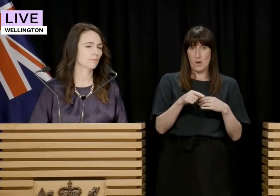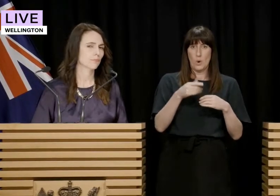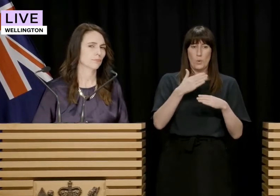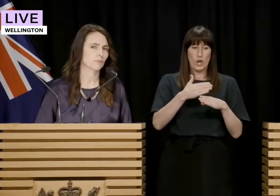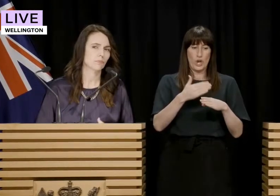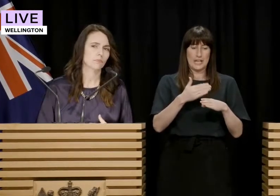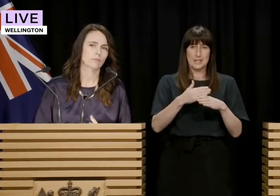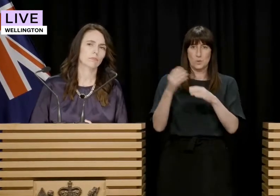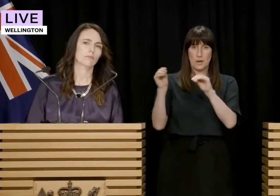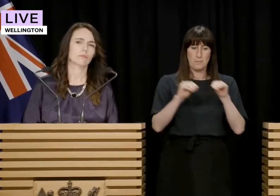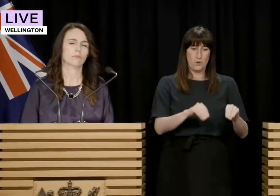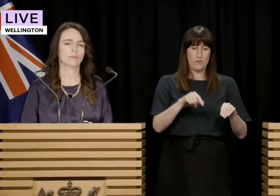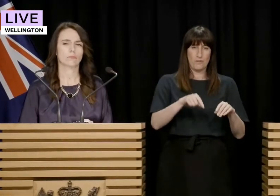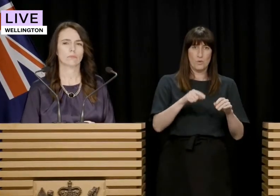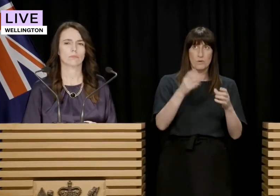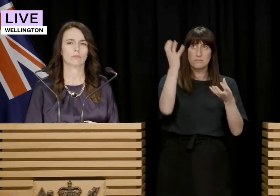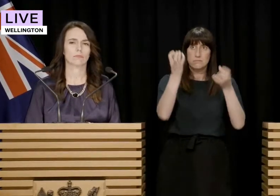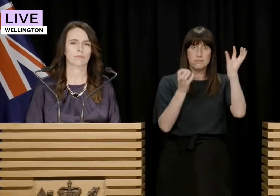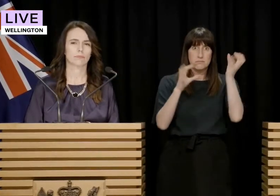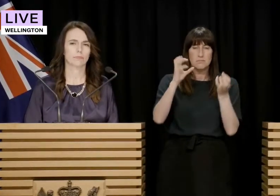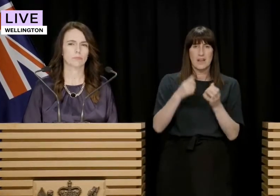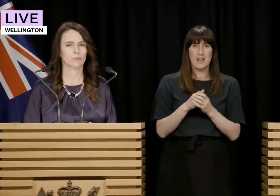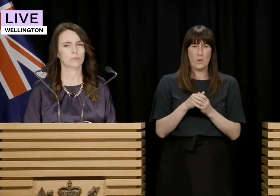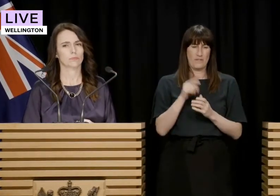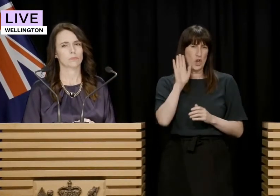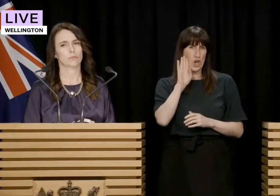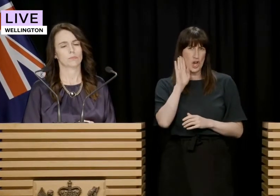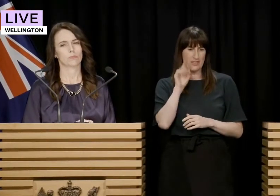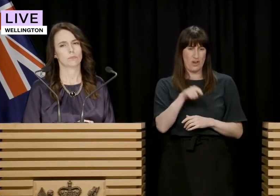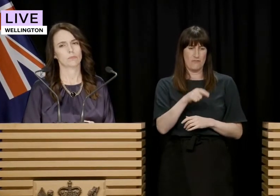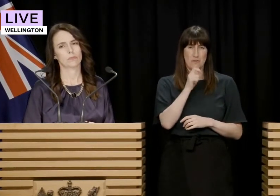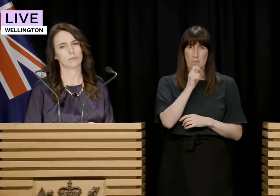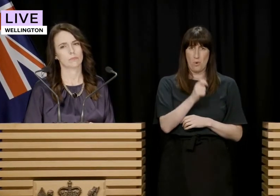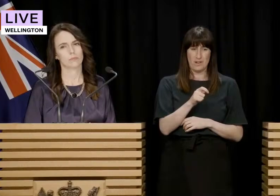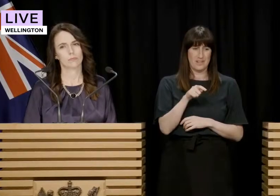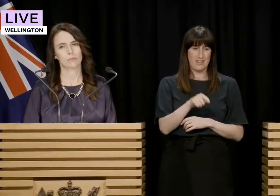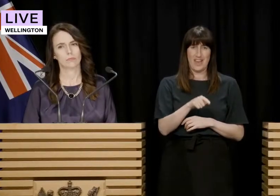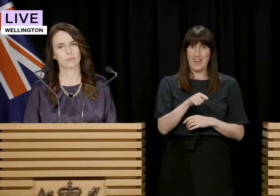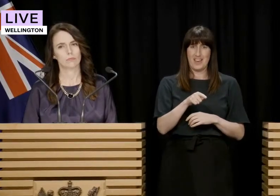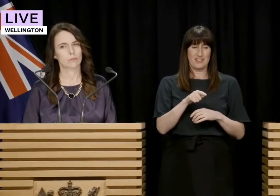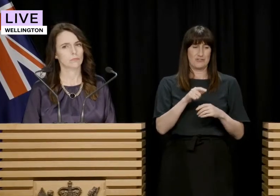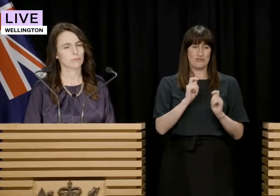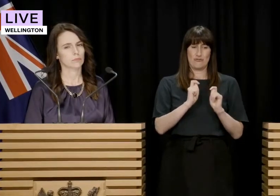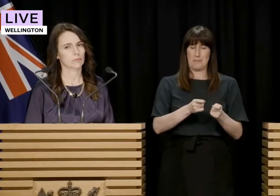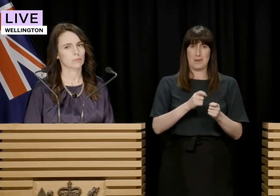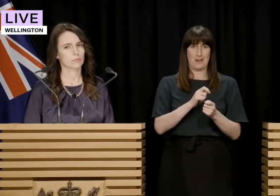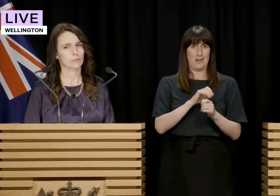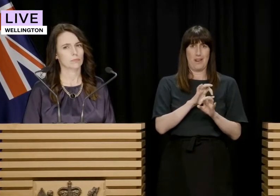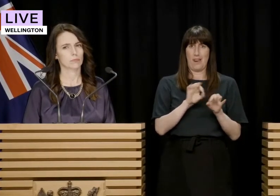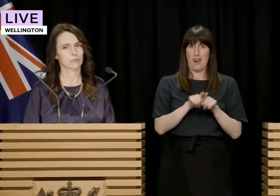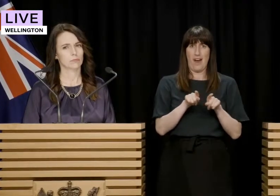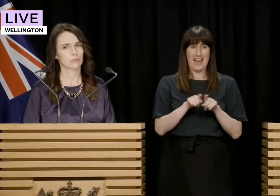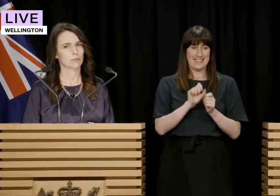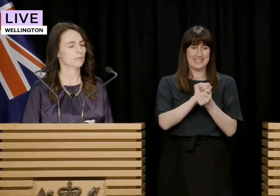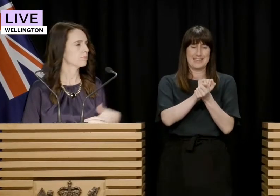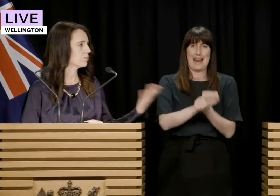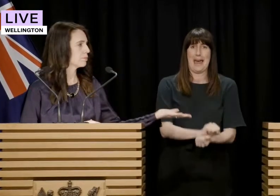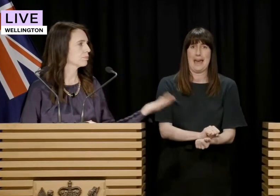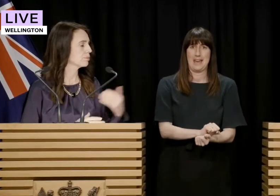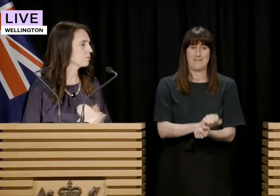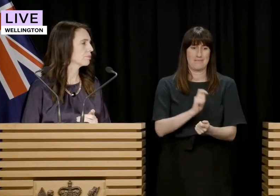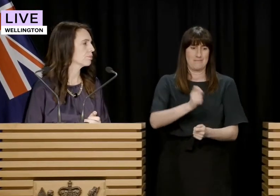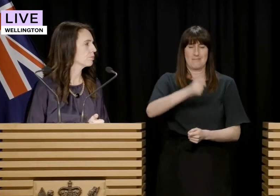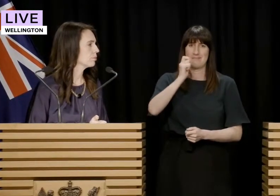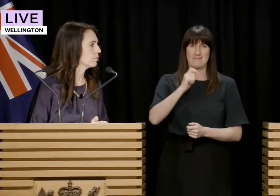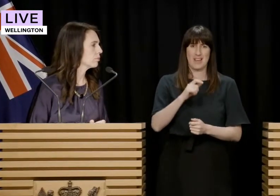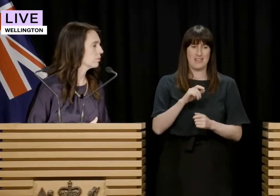workers living in squalid conditions, of their employers, unfairly charging them. There are these concerns here. You're ramping the scheme up without